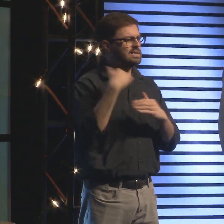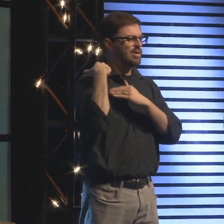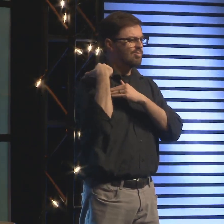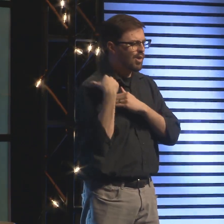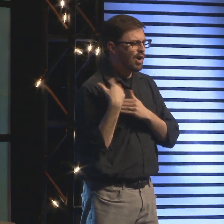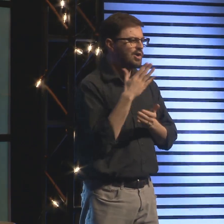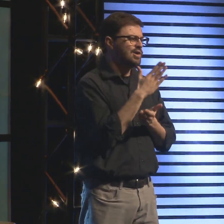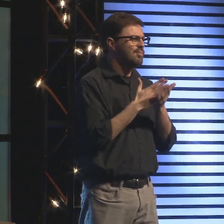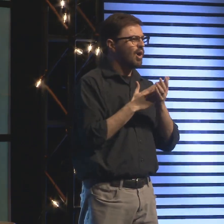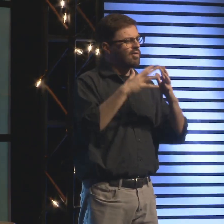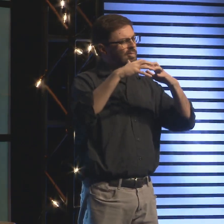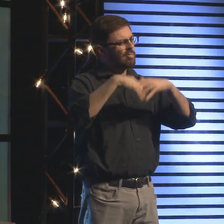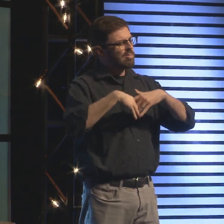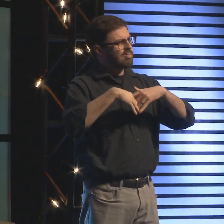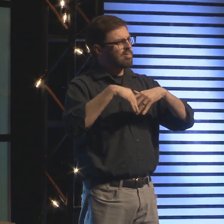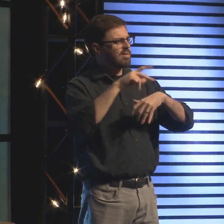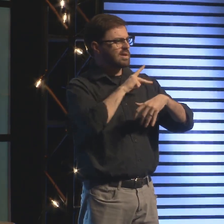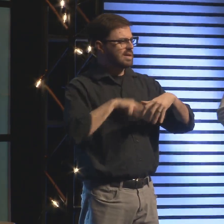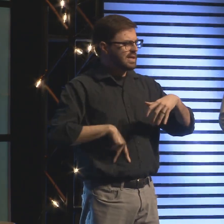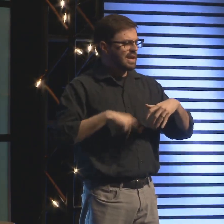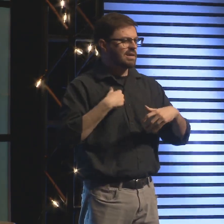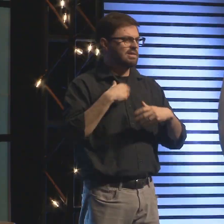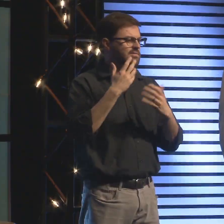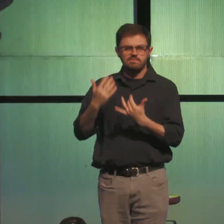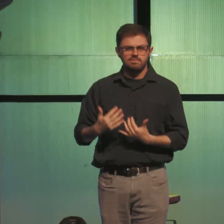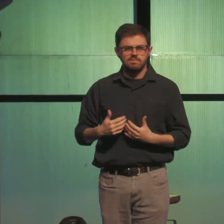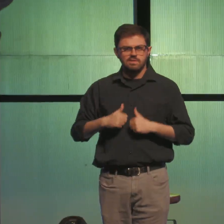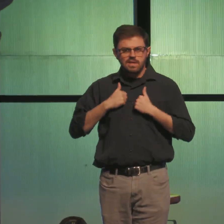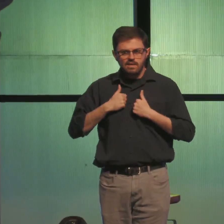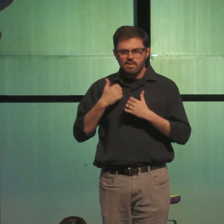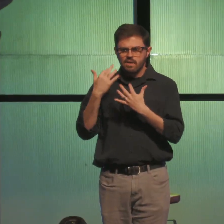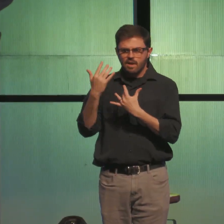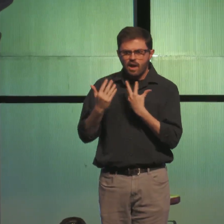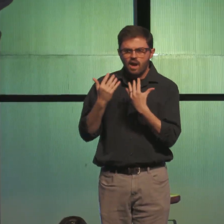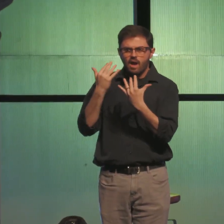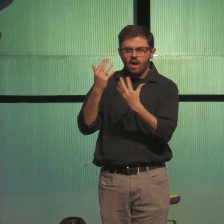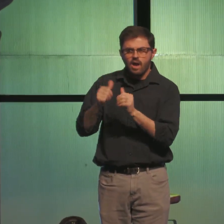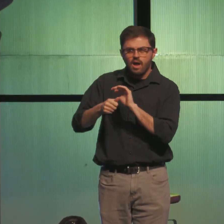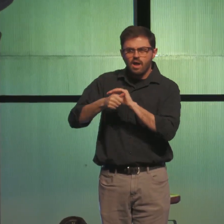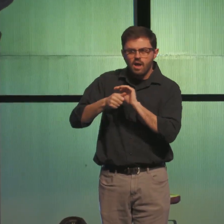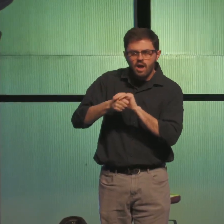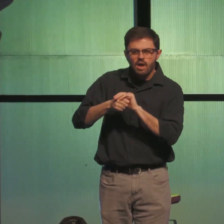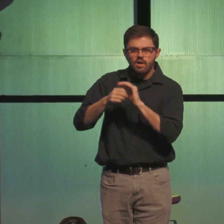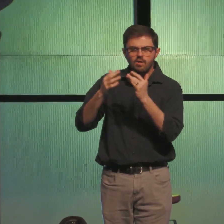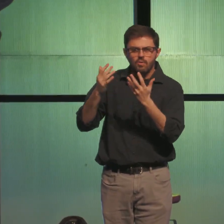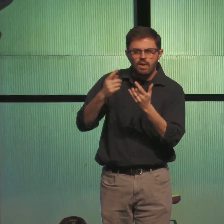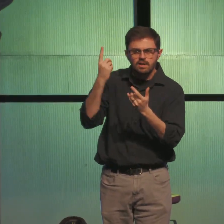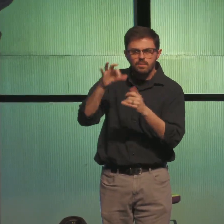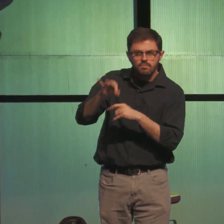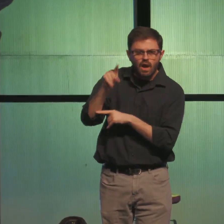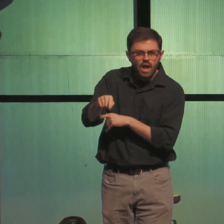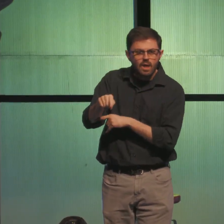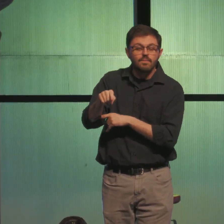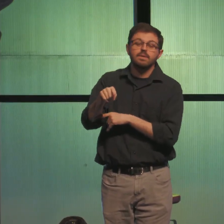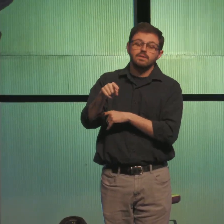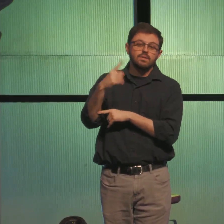dynasty, living in hiding, waiting every day. Well, one day it happens. They show